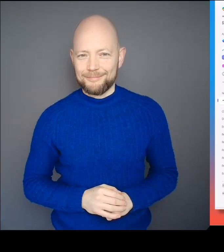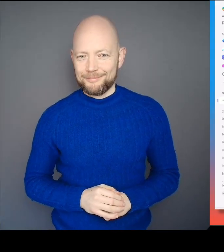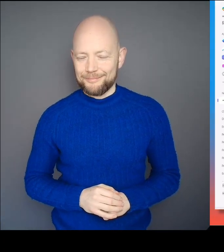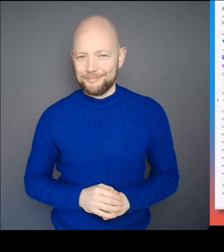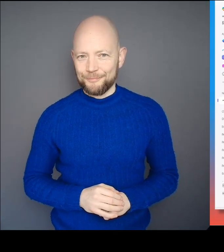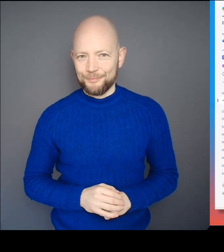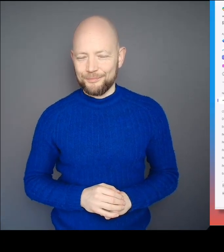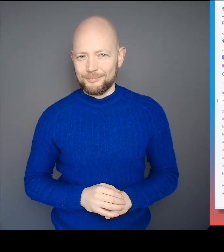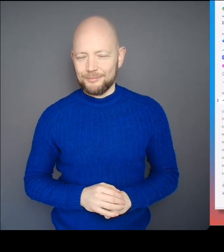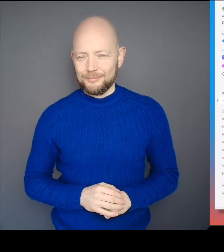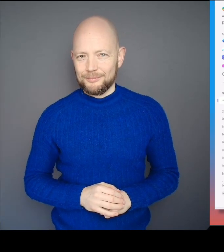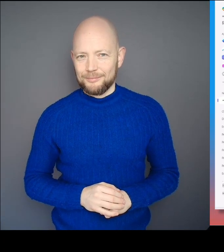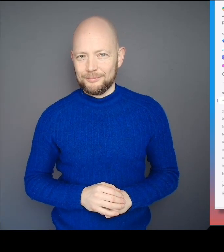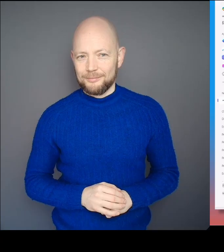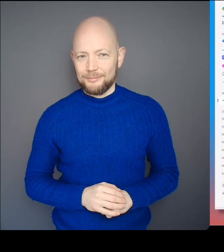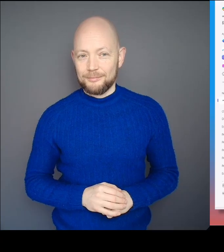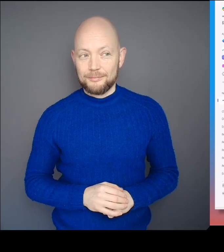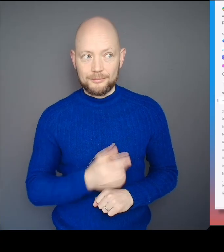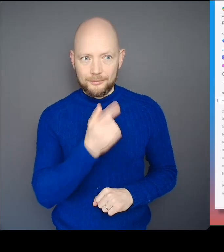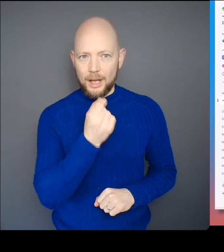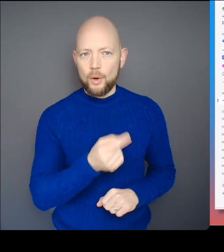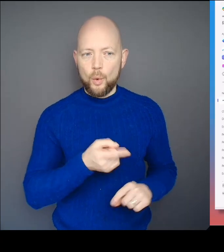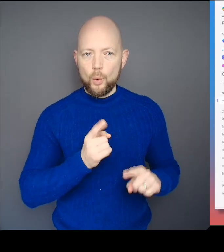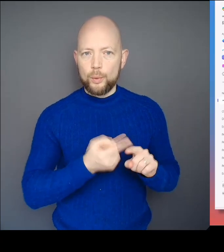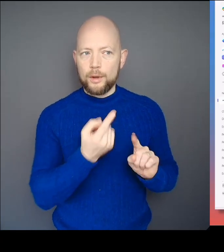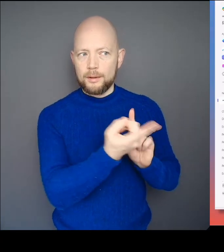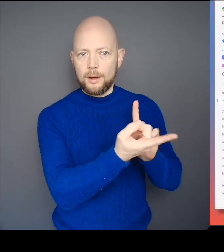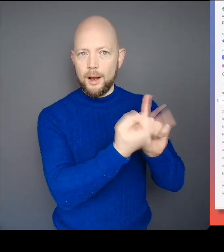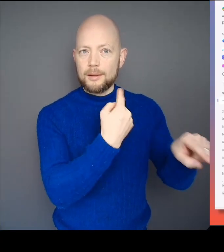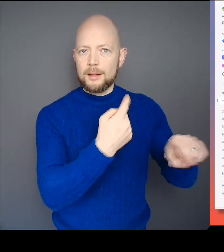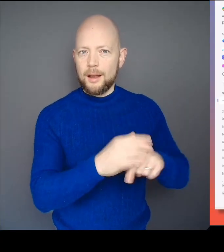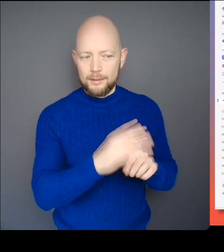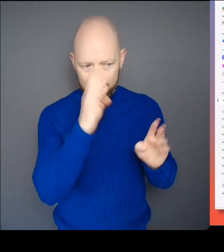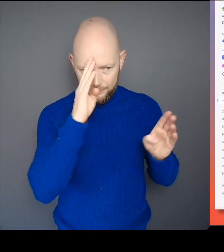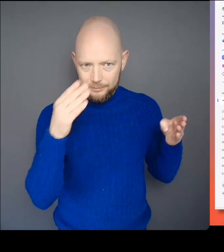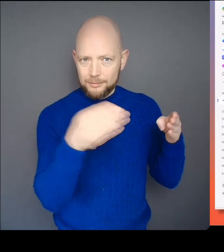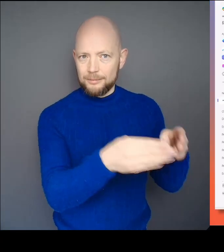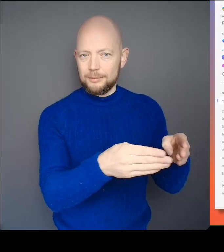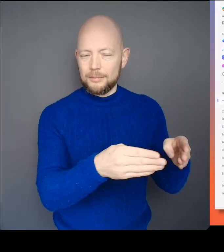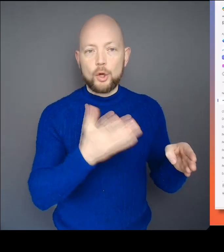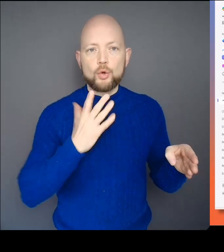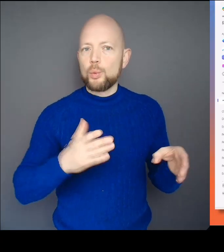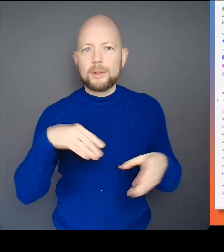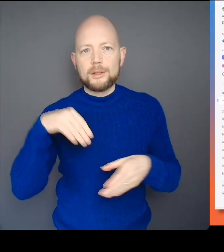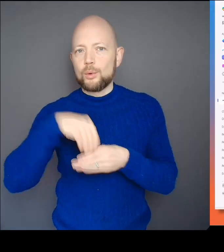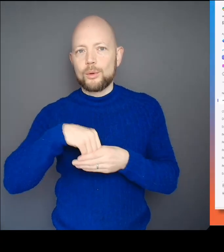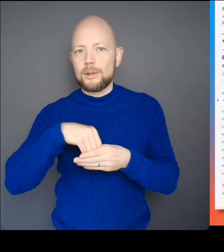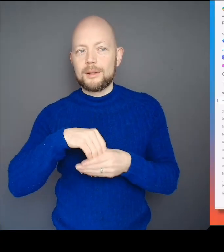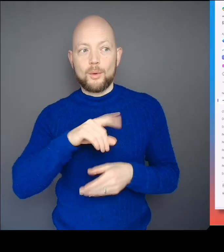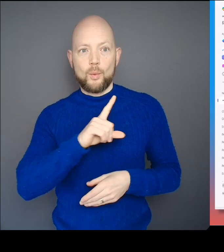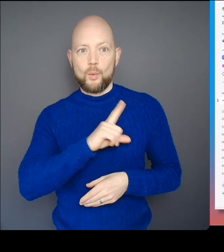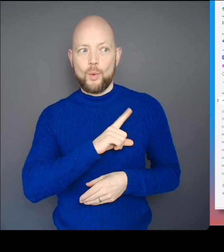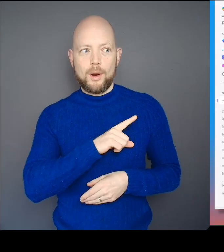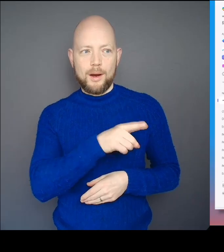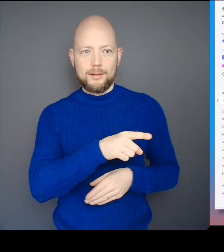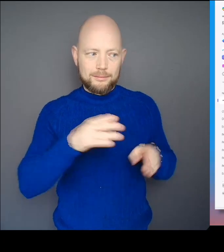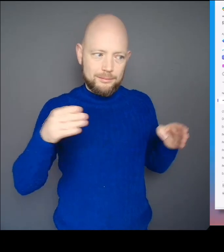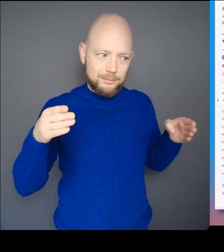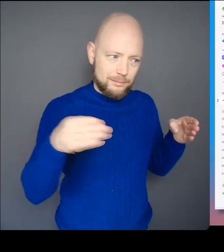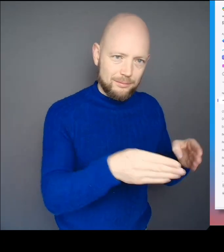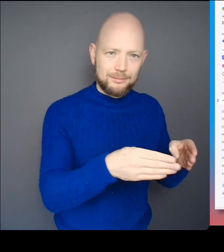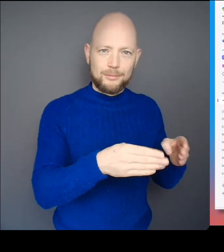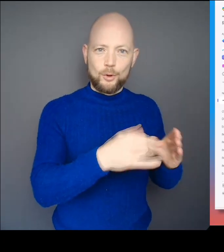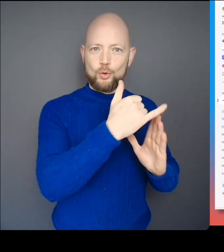So what I've got now is all of those things put together, and this gives me a really quick shorthand. I've essentially taken out the need for